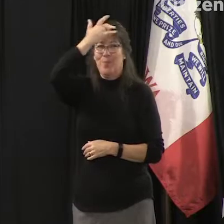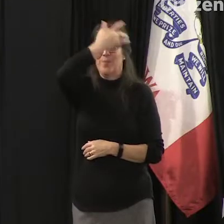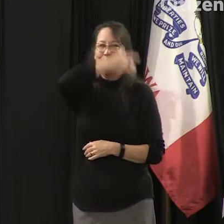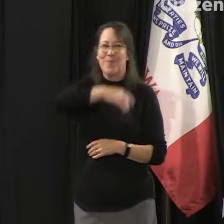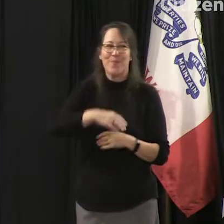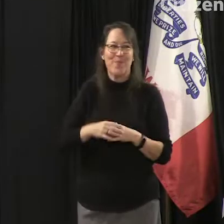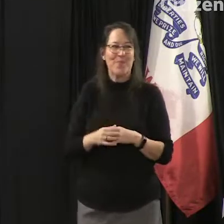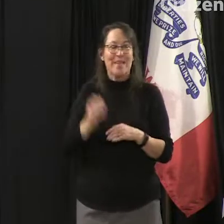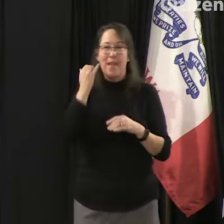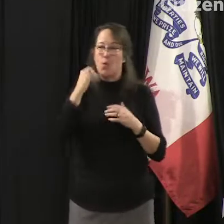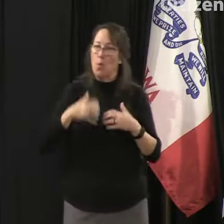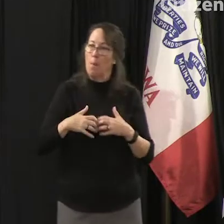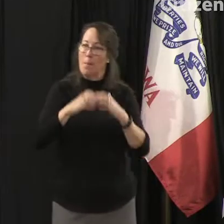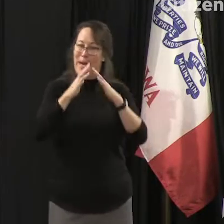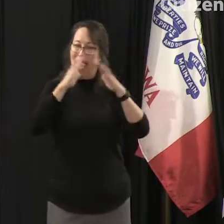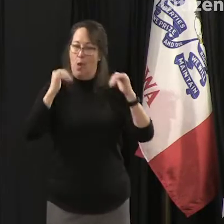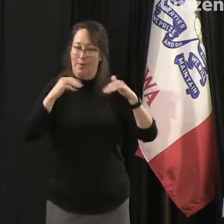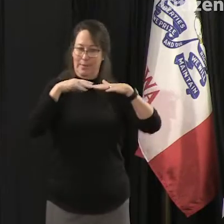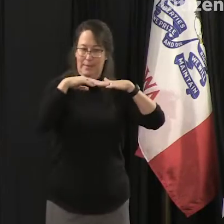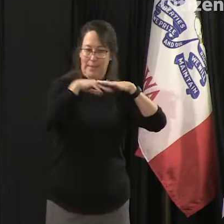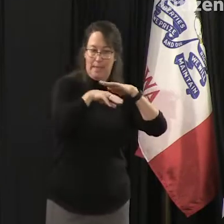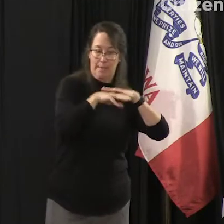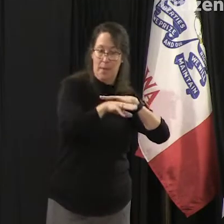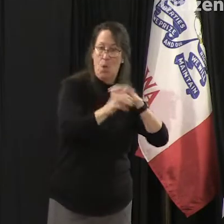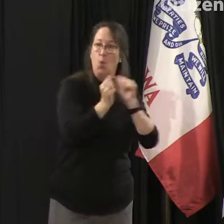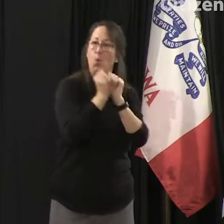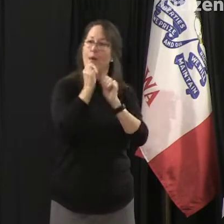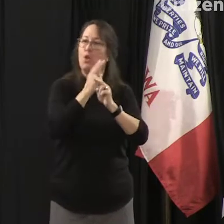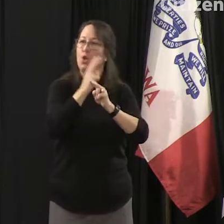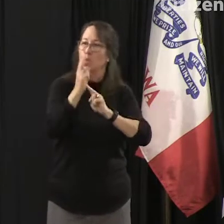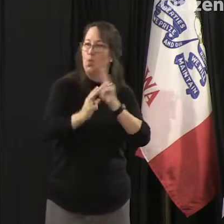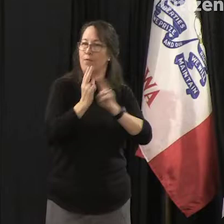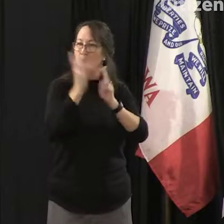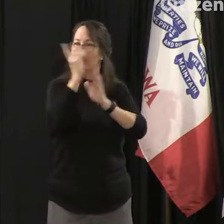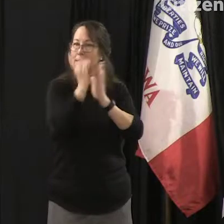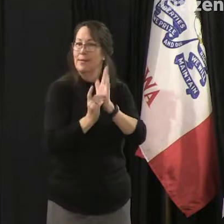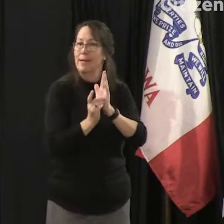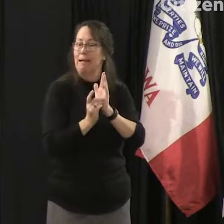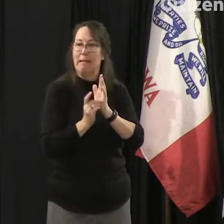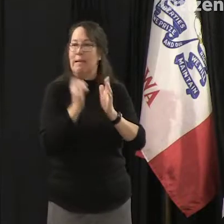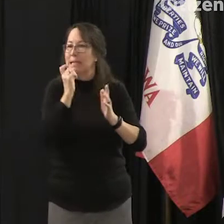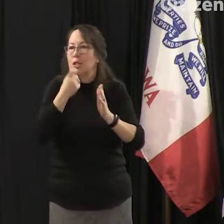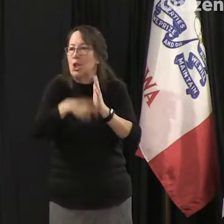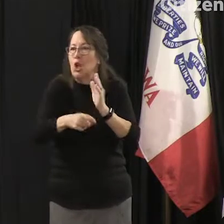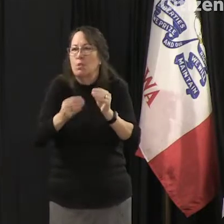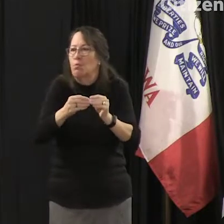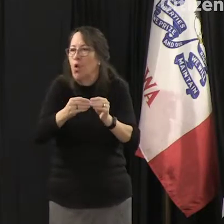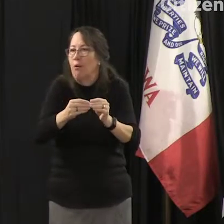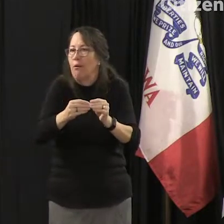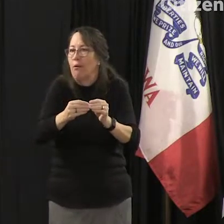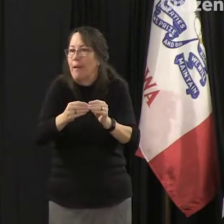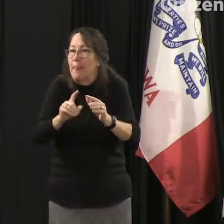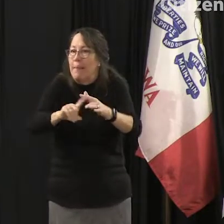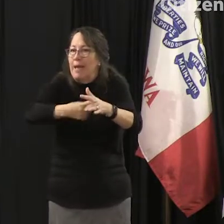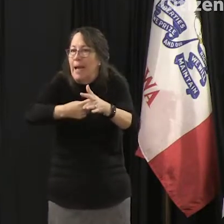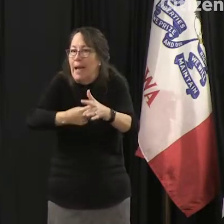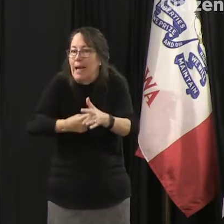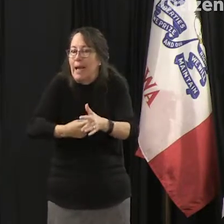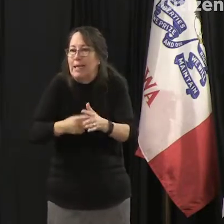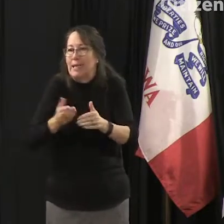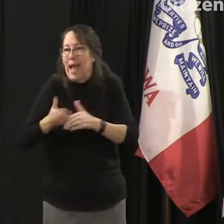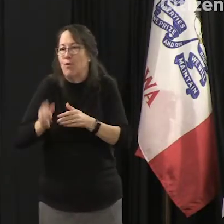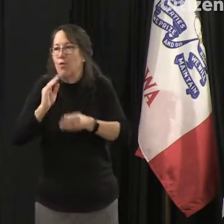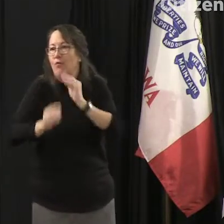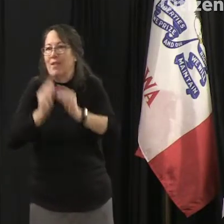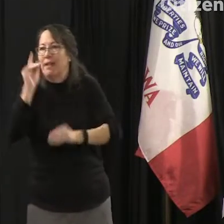we know that if you build a house that's accessible with universal design, it doesn't cost any more in the beginning. It's only after